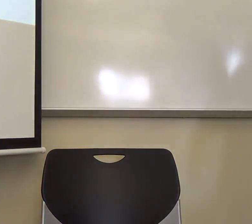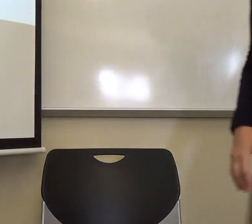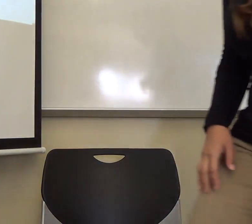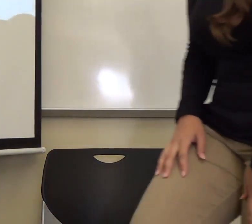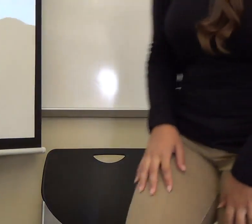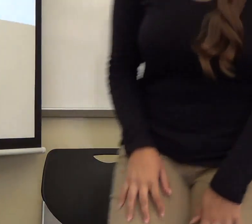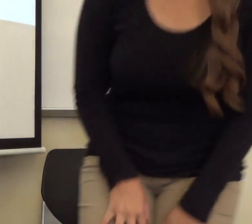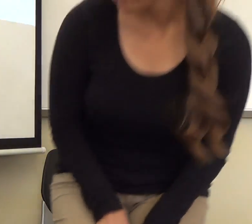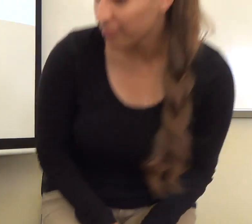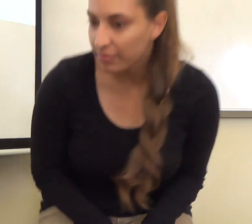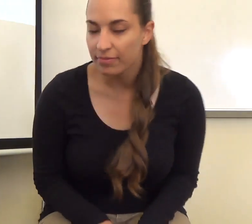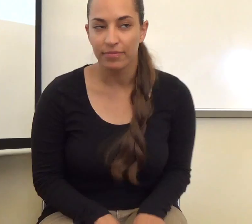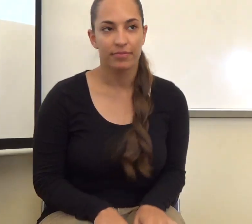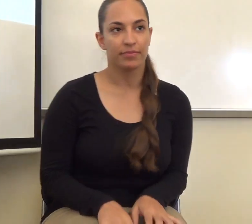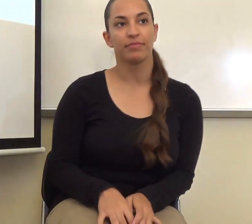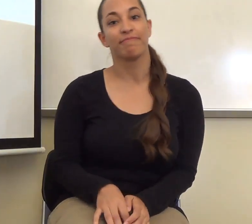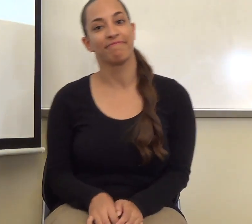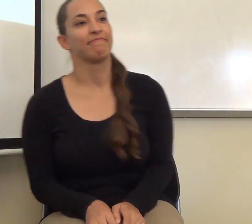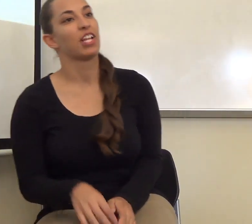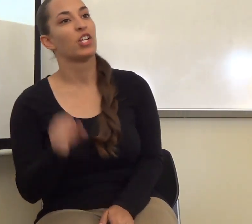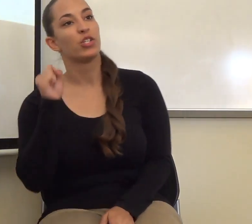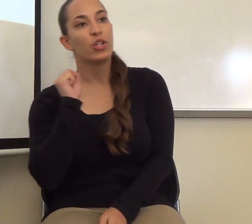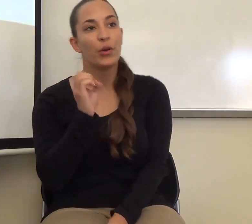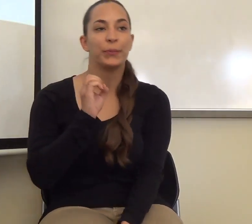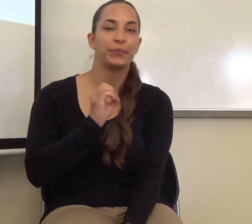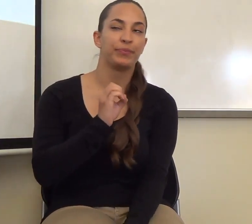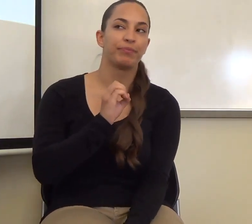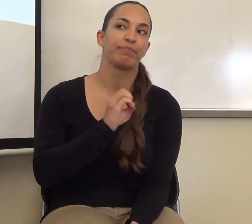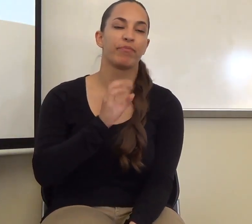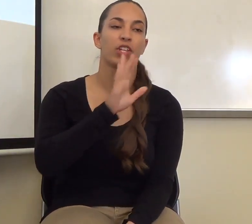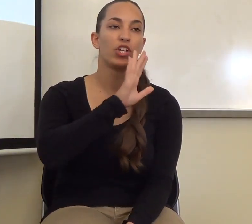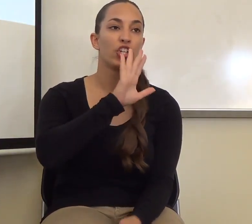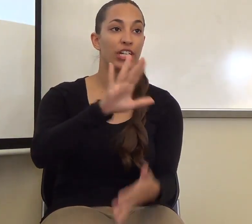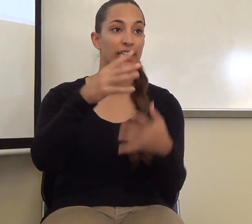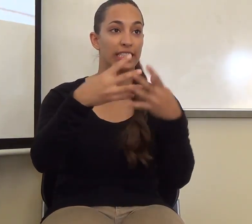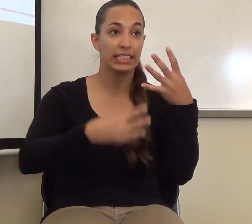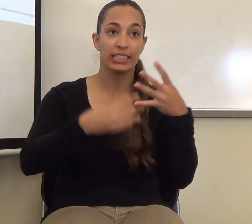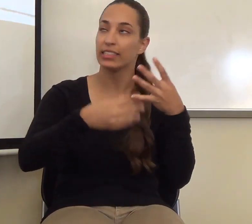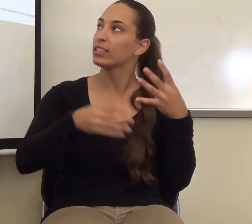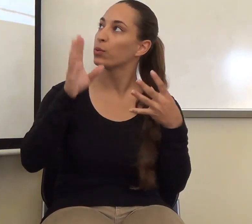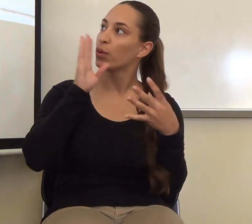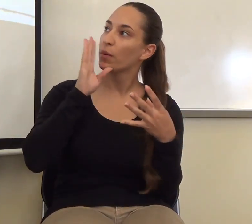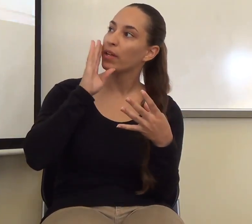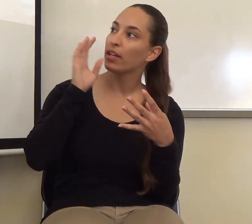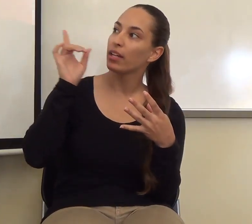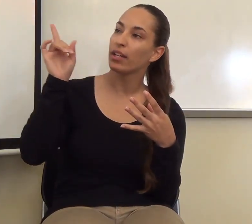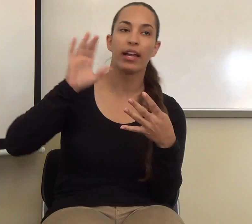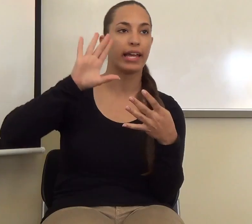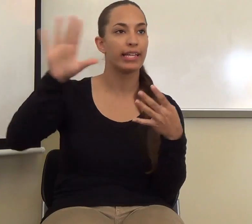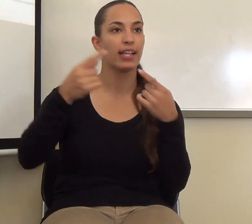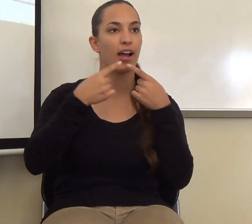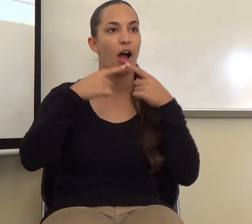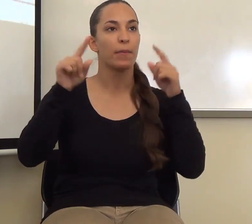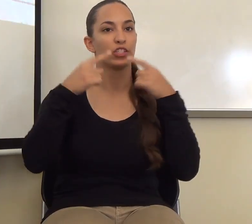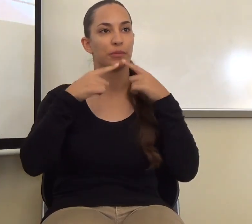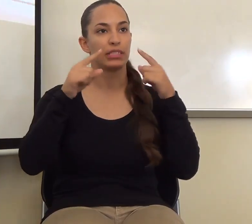we've seen. Okay? So your list is going to be his accomplishment. You can almost kind of see how many things are going